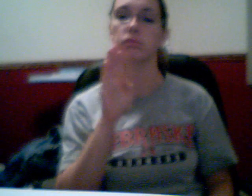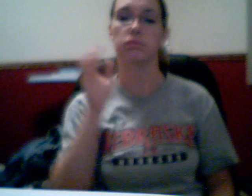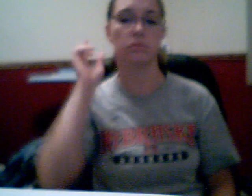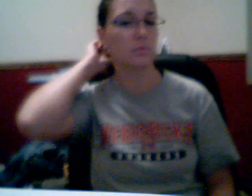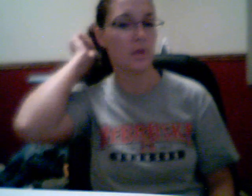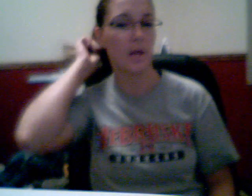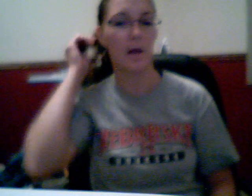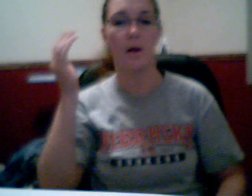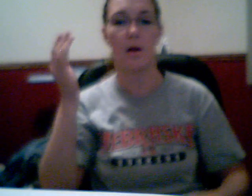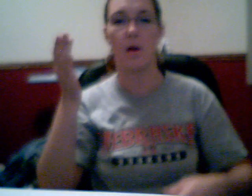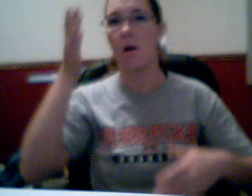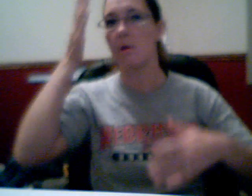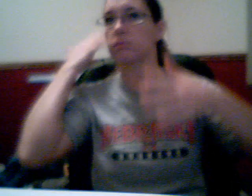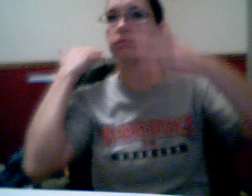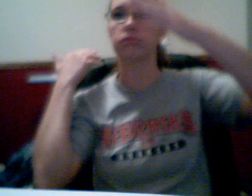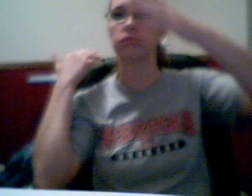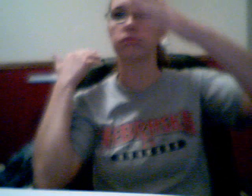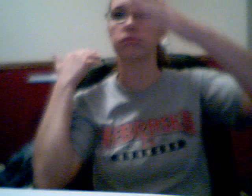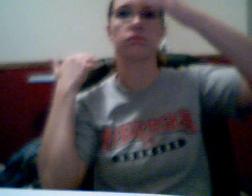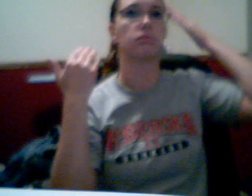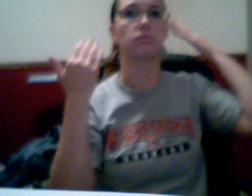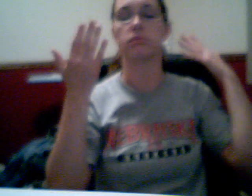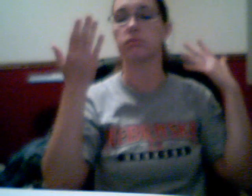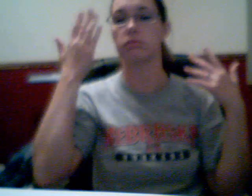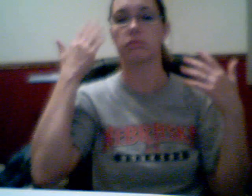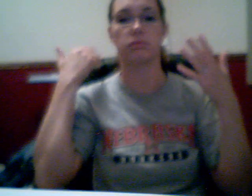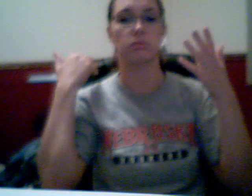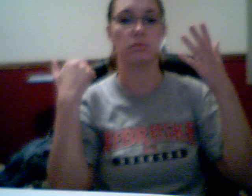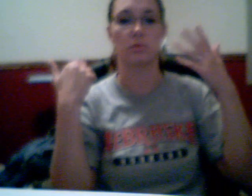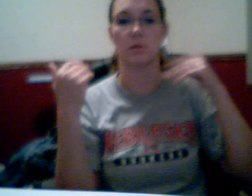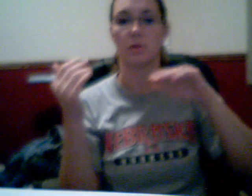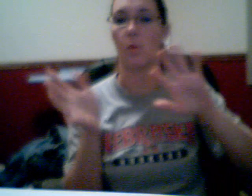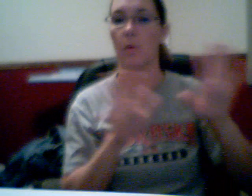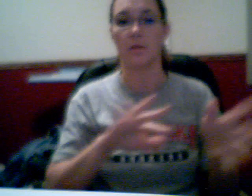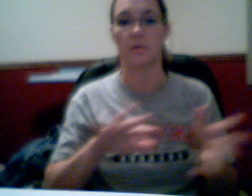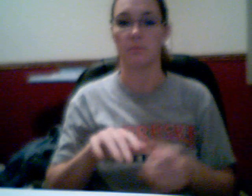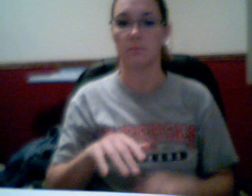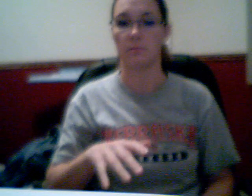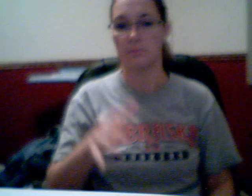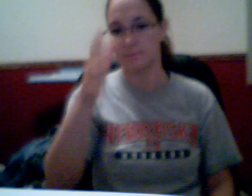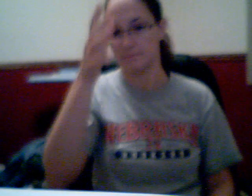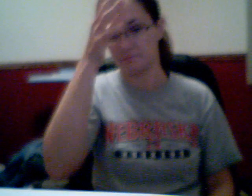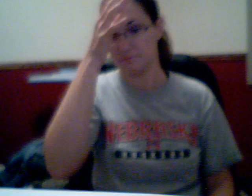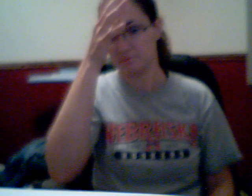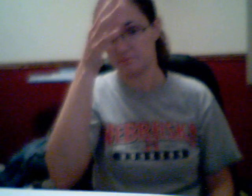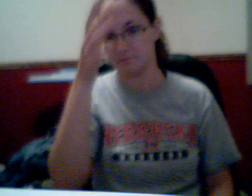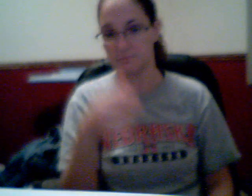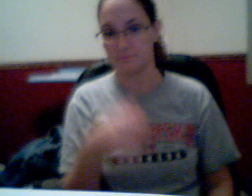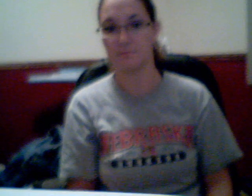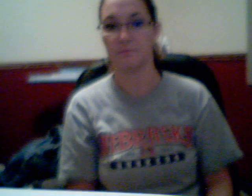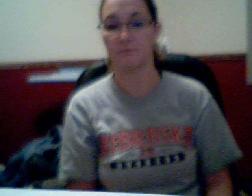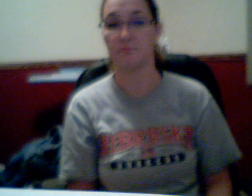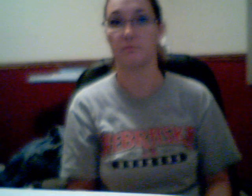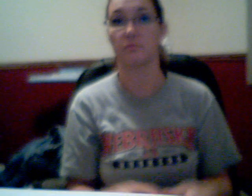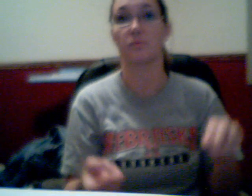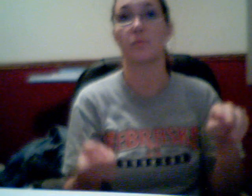Pa pitched down some hay and climbed down and spread it evenly to make the big round bottom of the stack. He climbed onto the